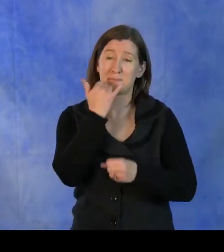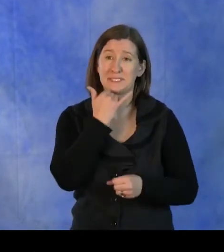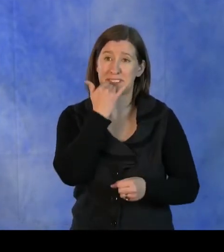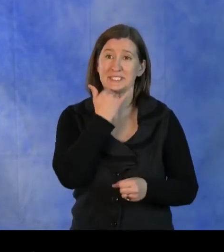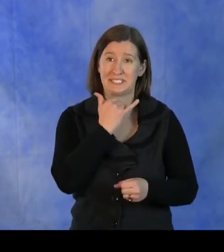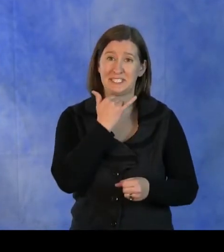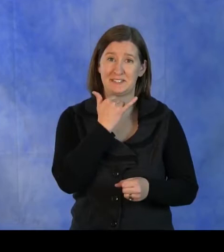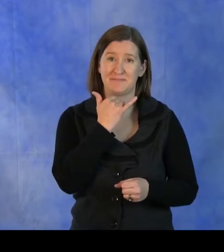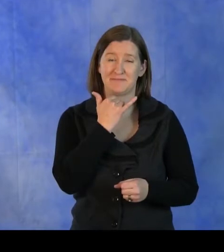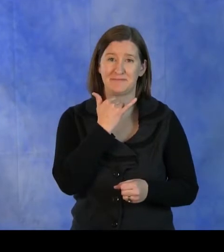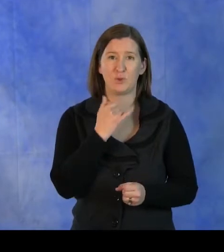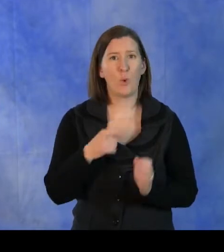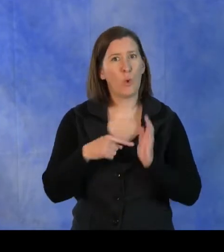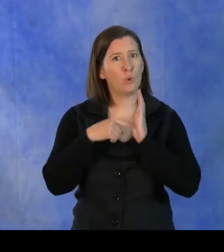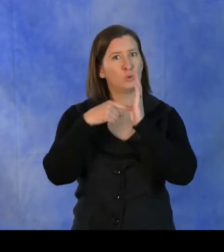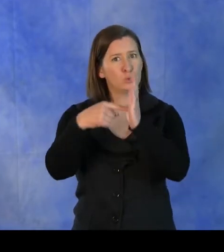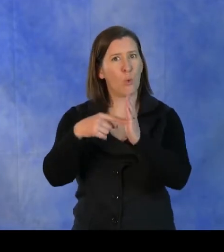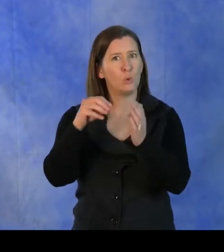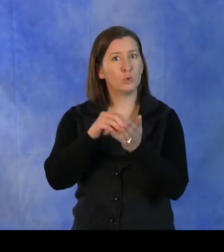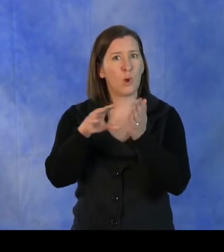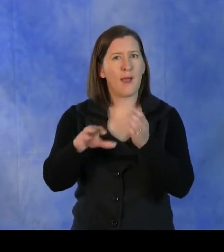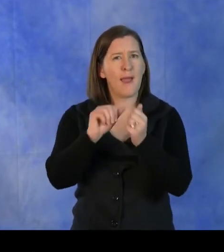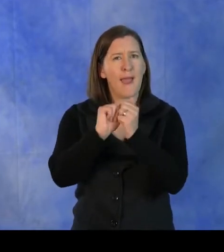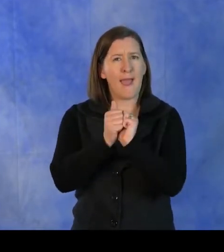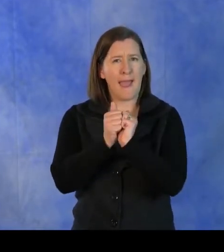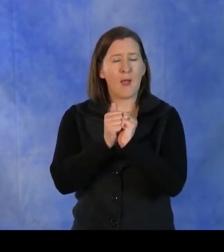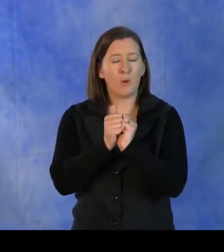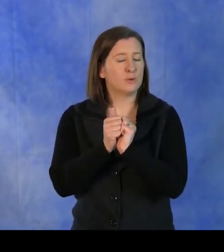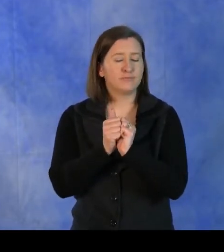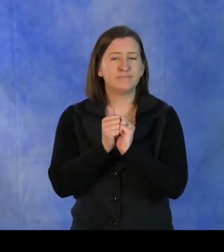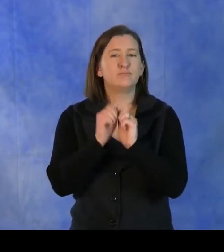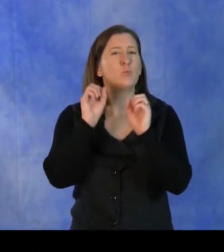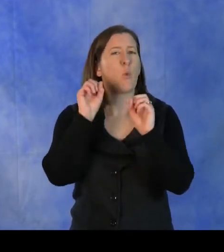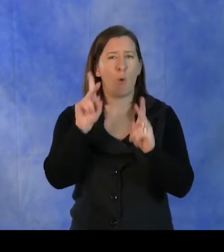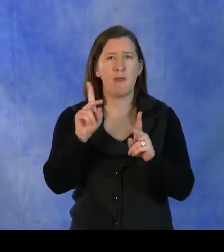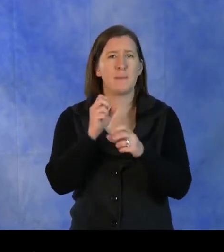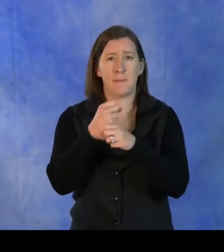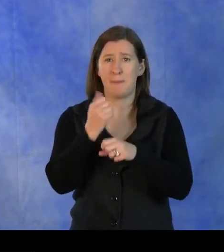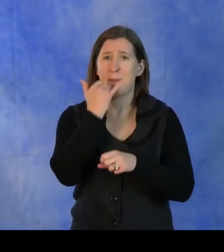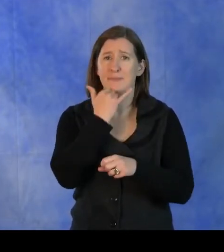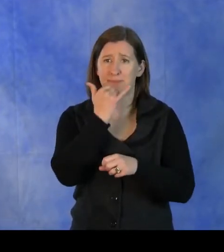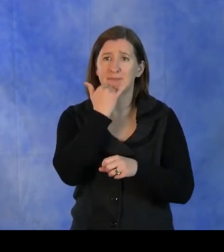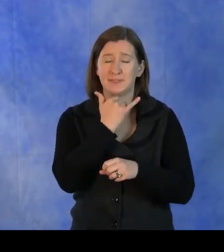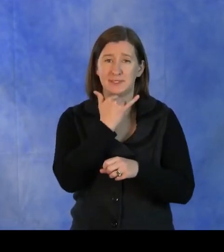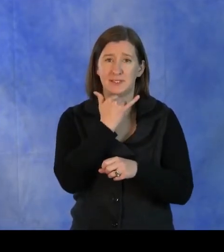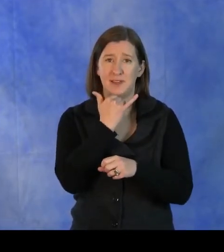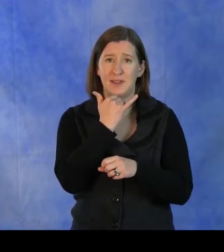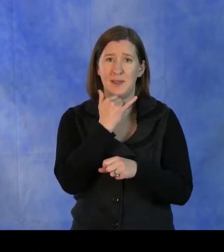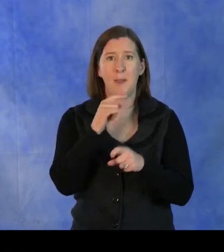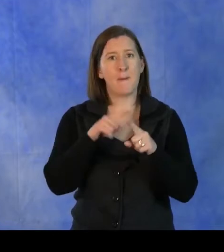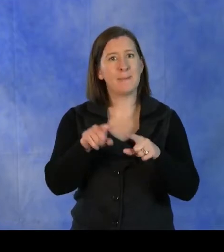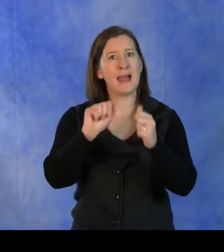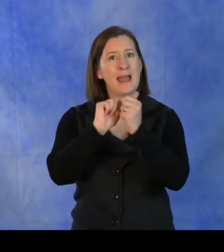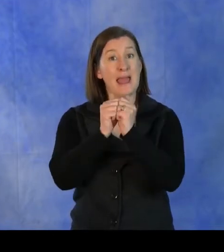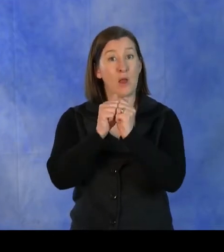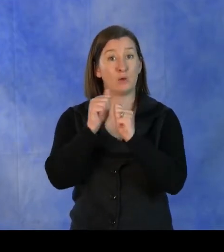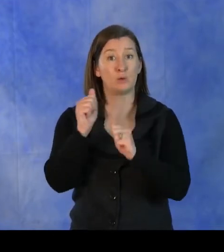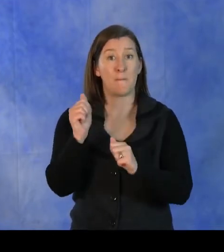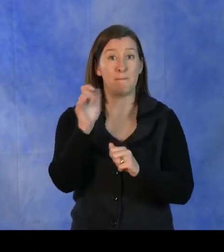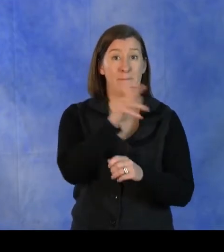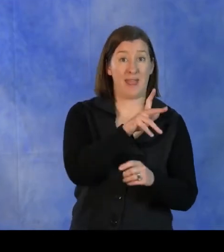We're all human and we all make mistakes. And so show the students that it's okay to make